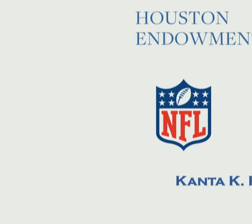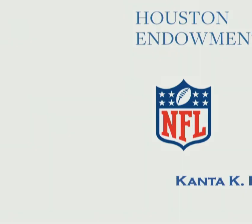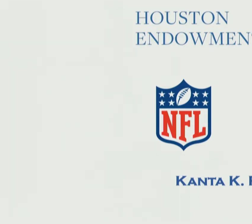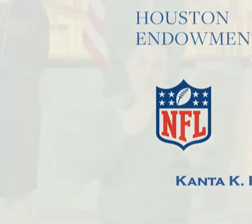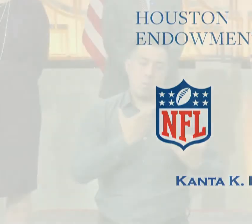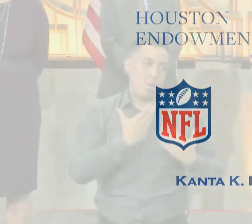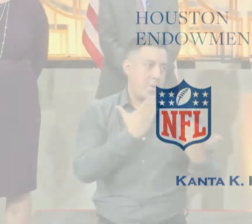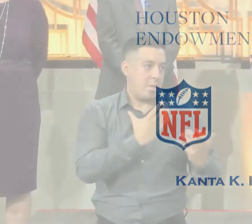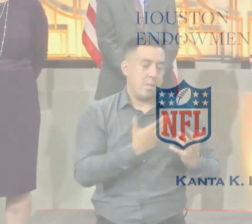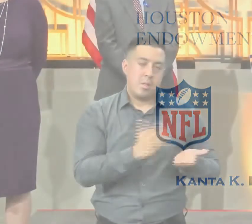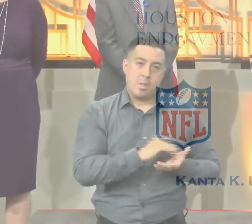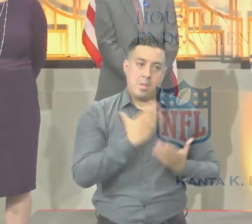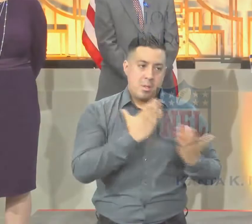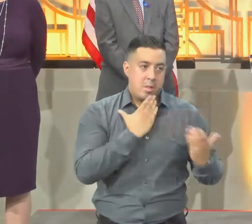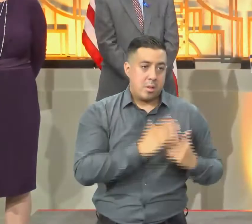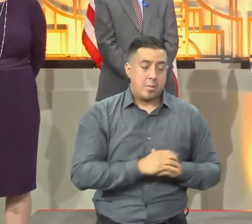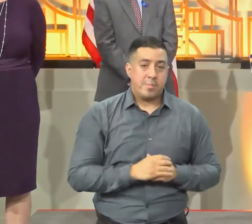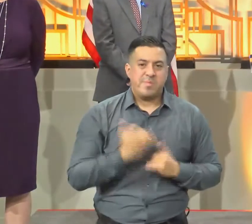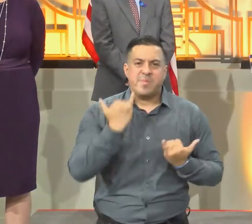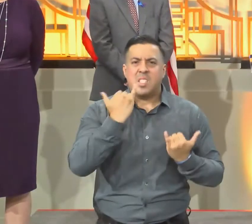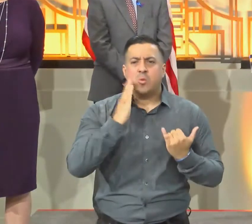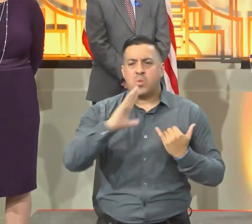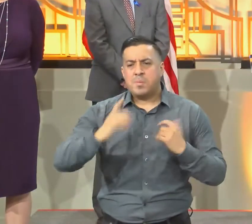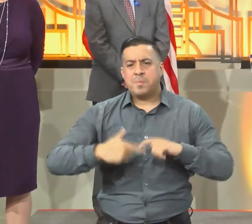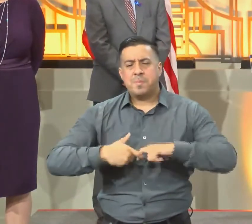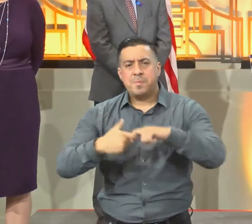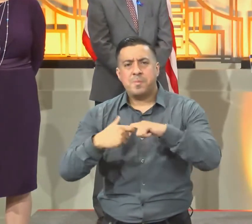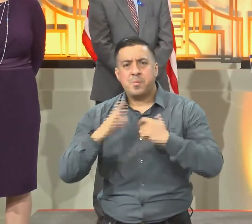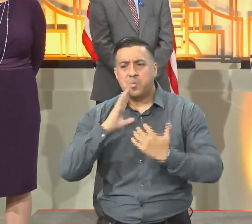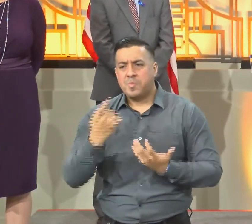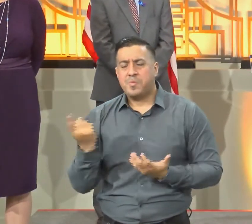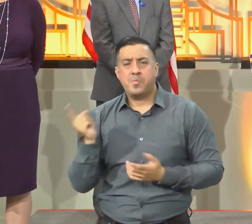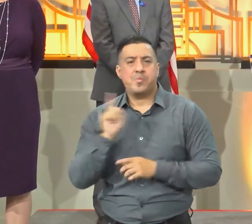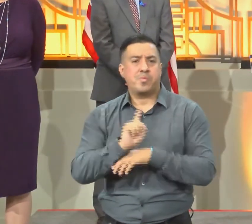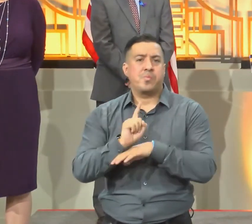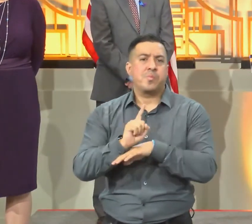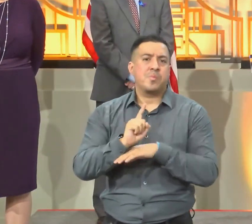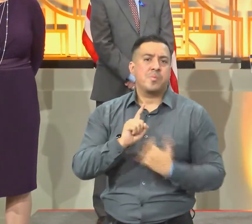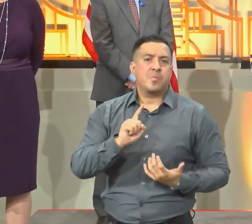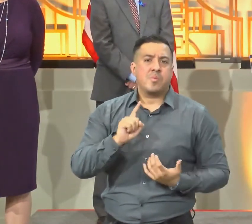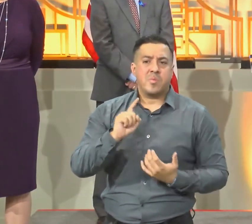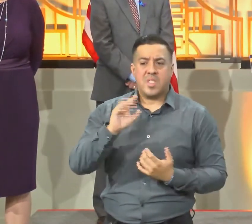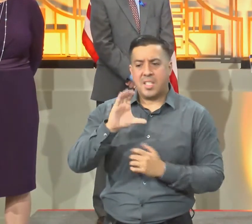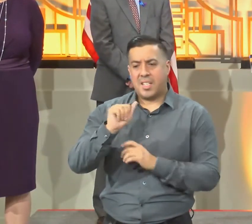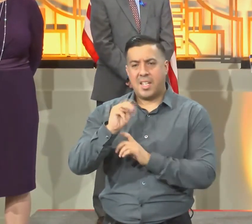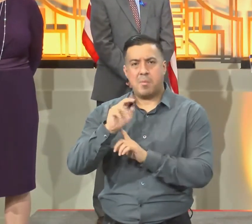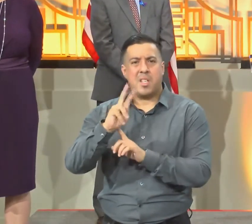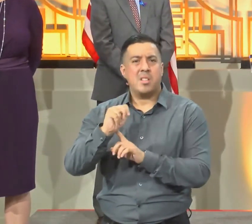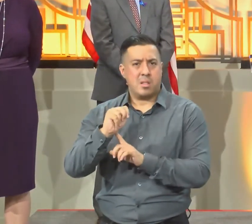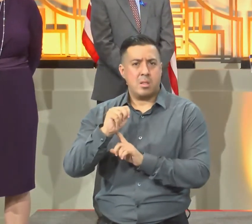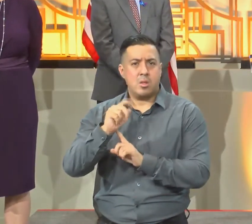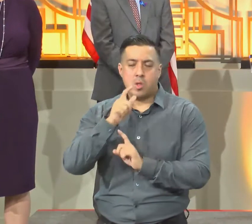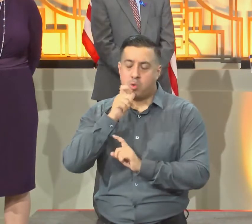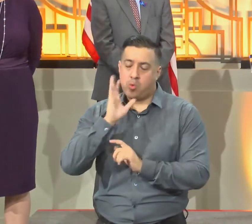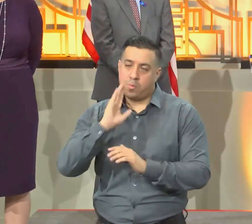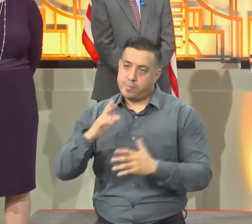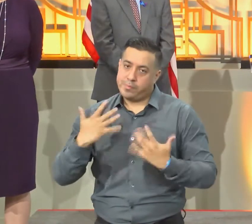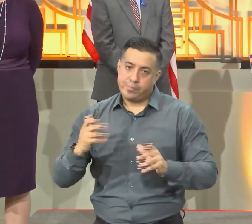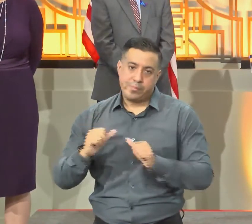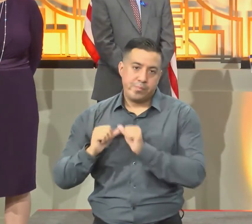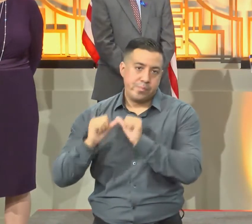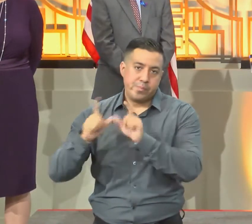again. At this point, let me just pause and bring on Council Member Abby Kamen, who has simply been